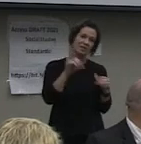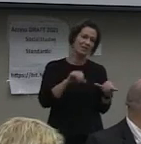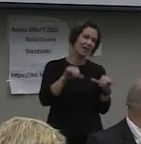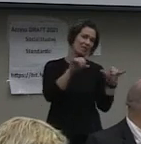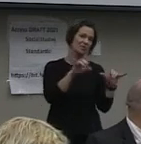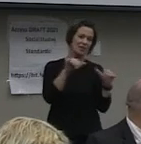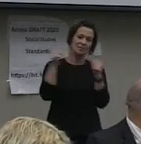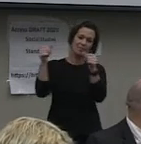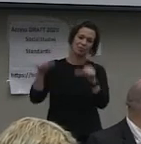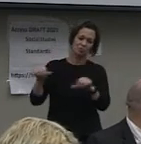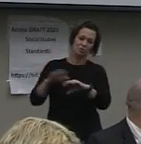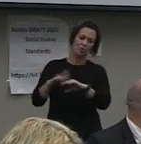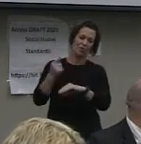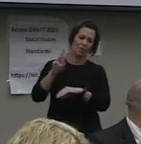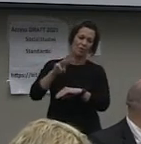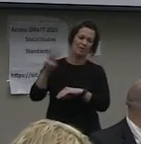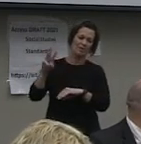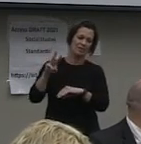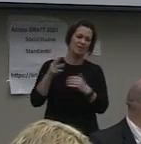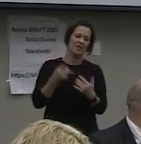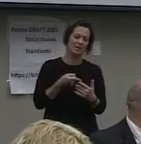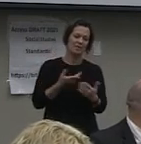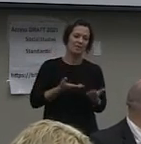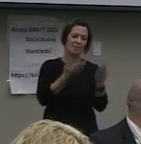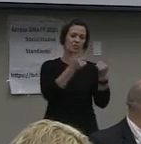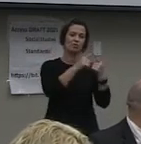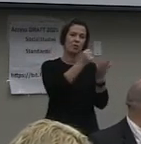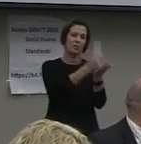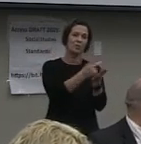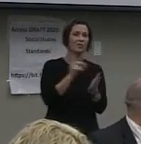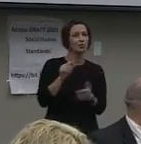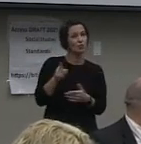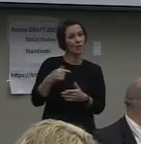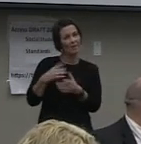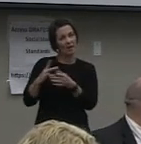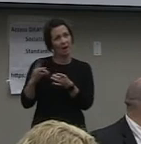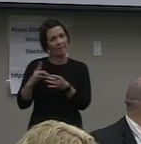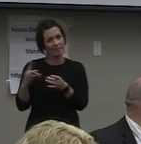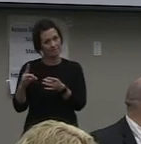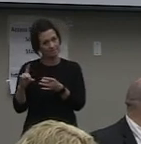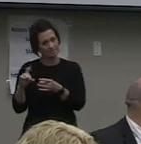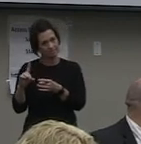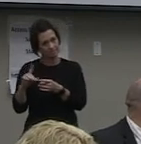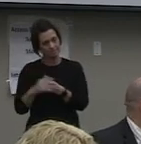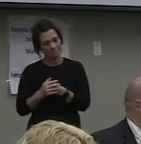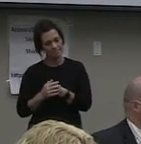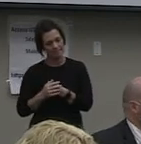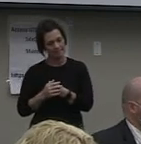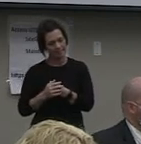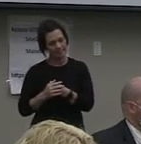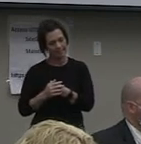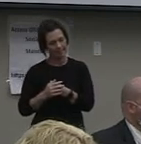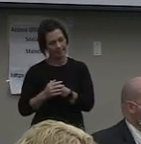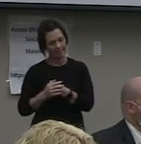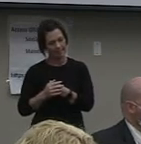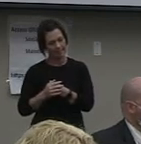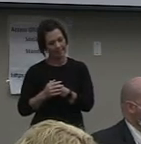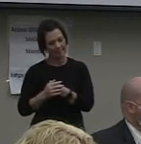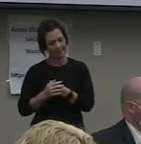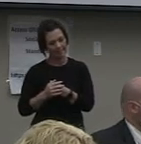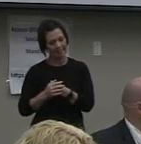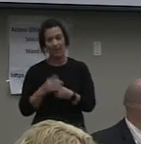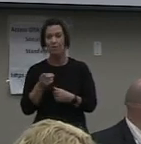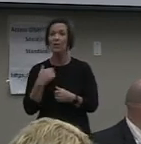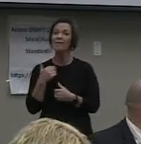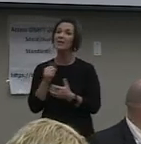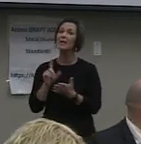to the website, the motion is to approve. Do you have a comment on that? You have any printed